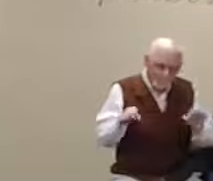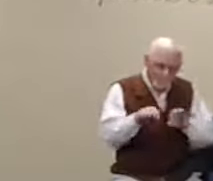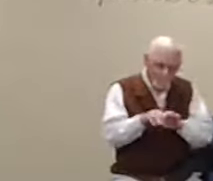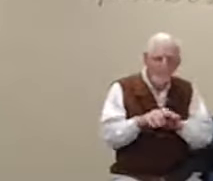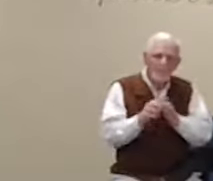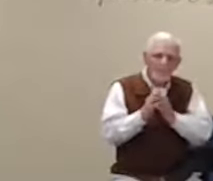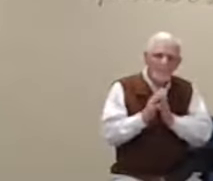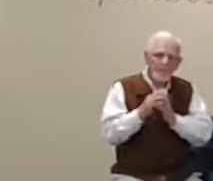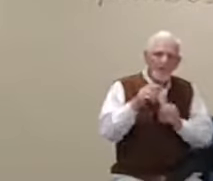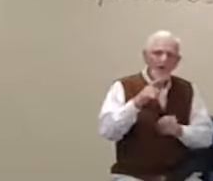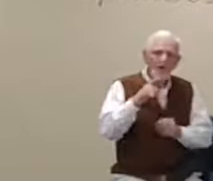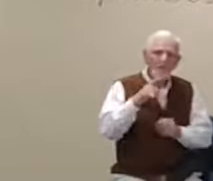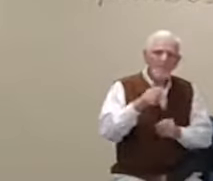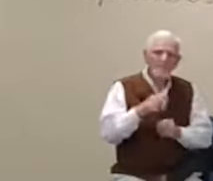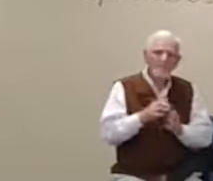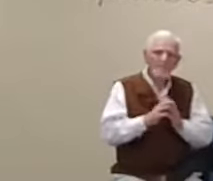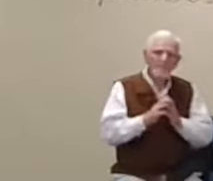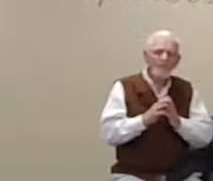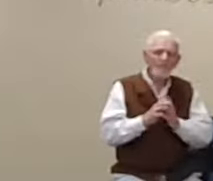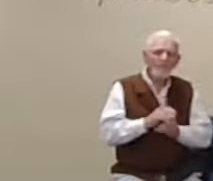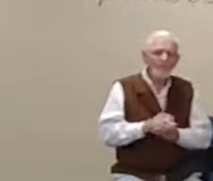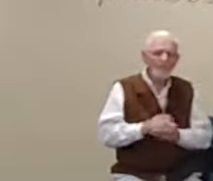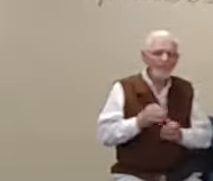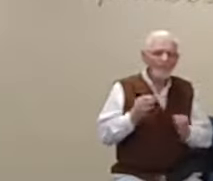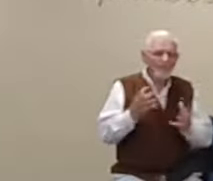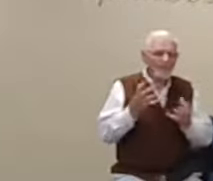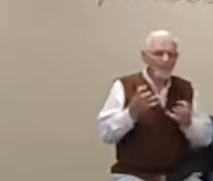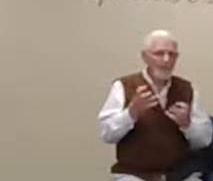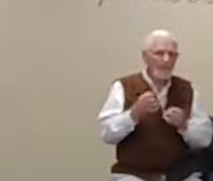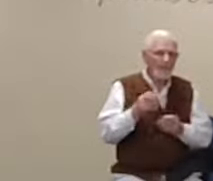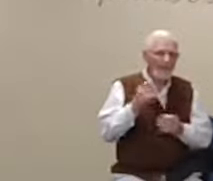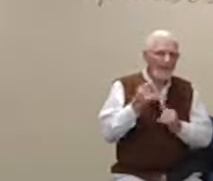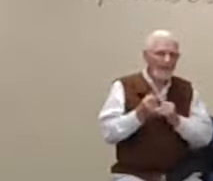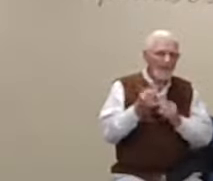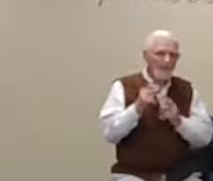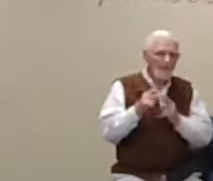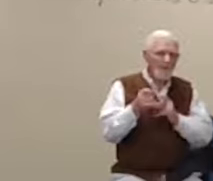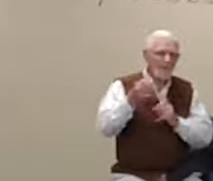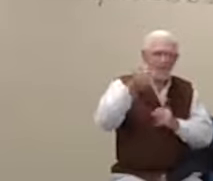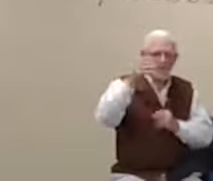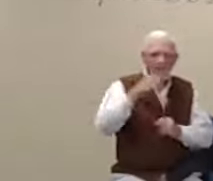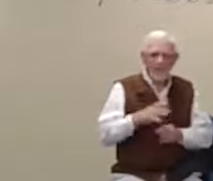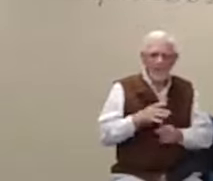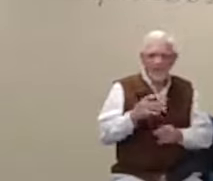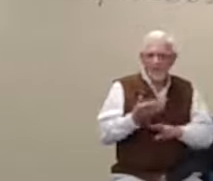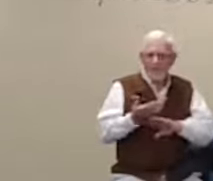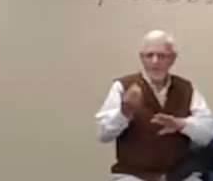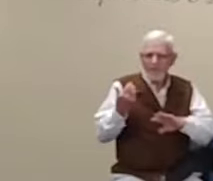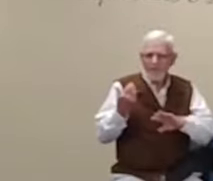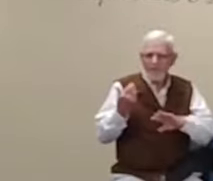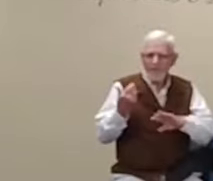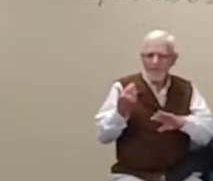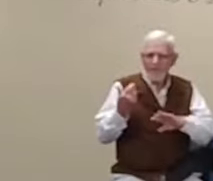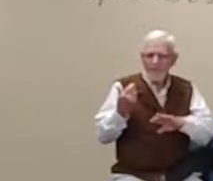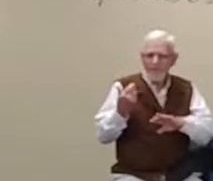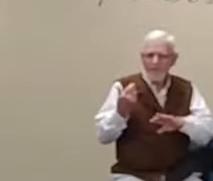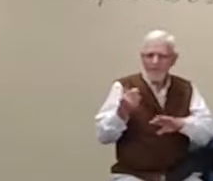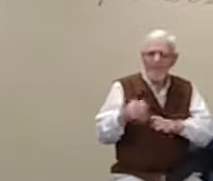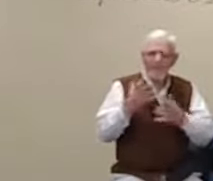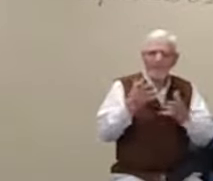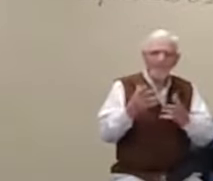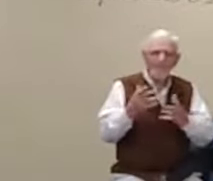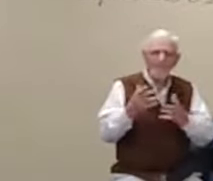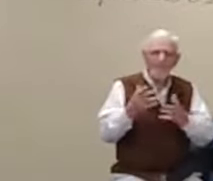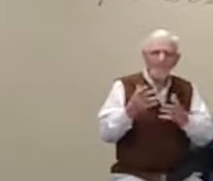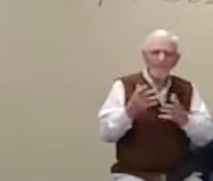is really the Lord's Prayer. And if you will, the last words of a man, you know, before he, of course, gives his life for